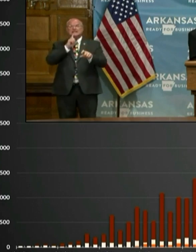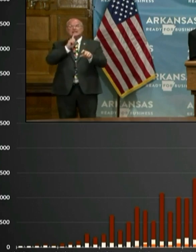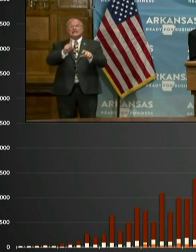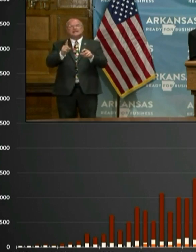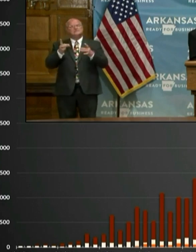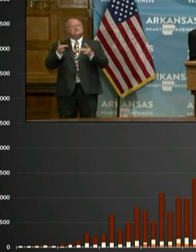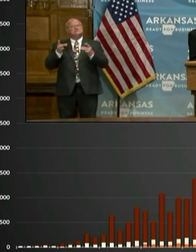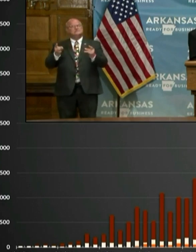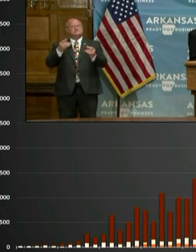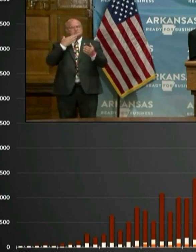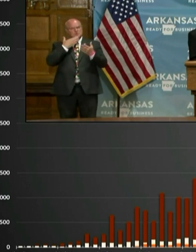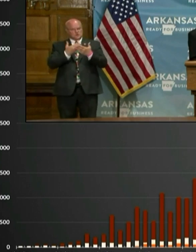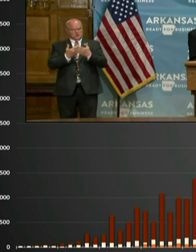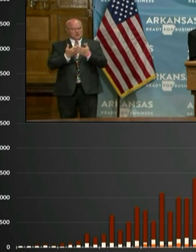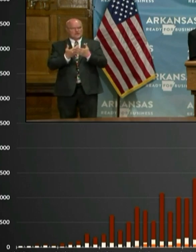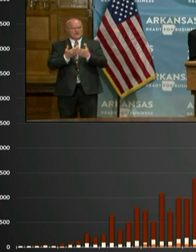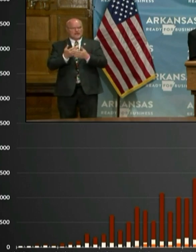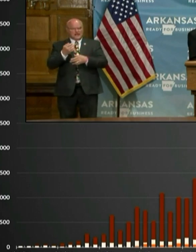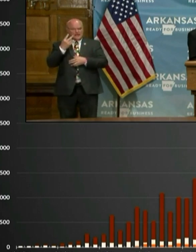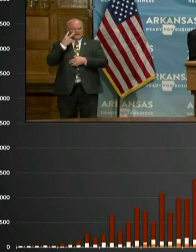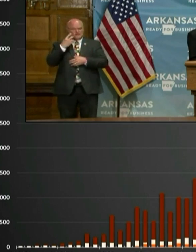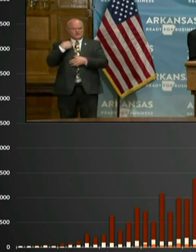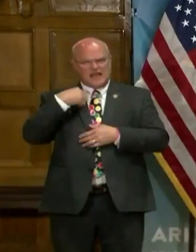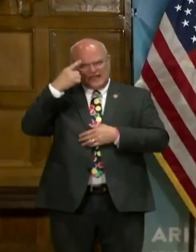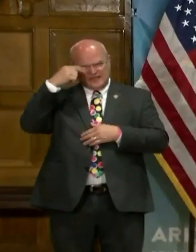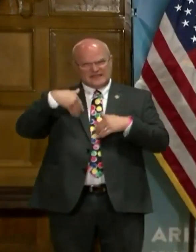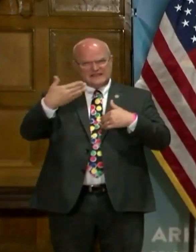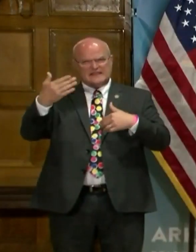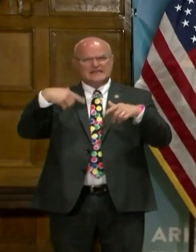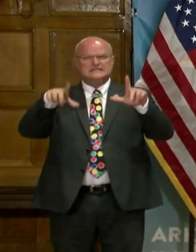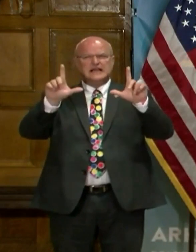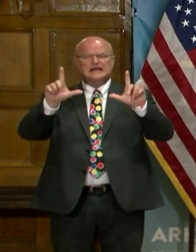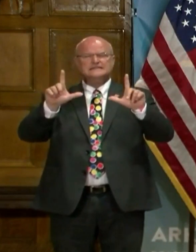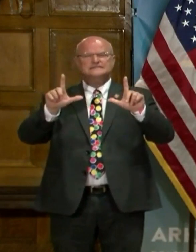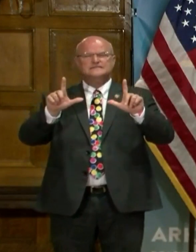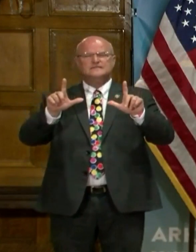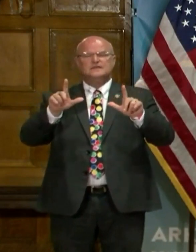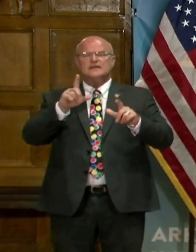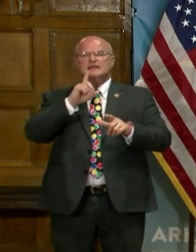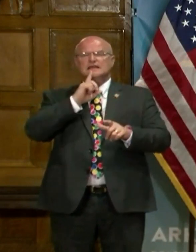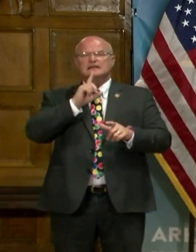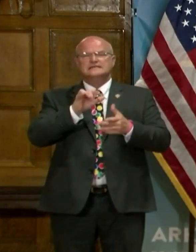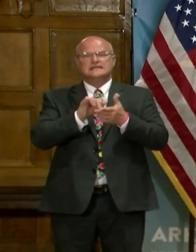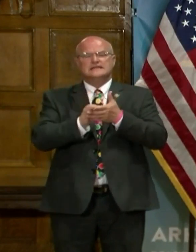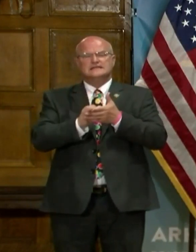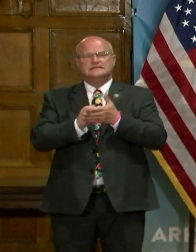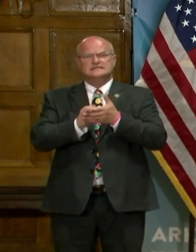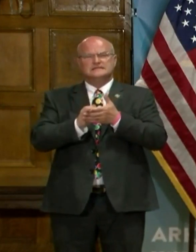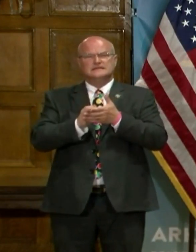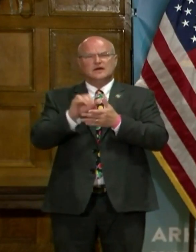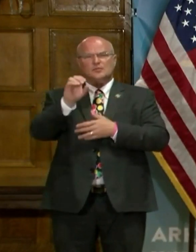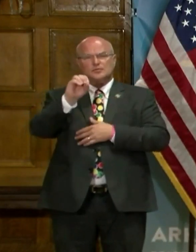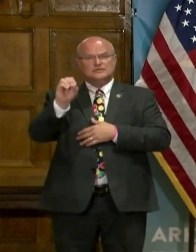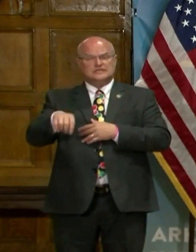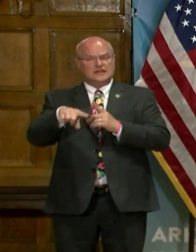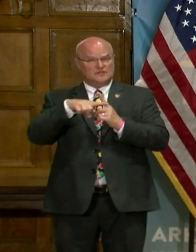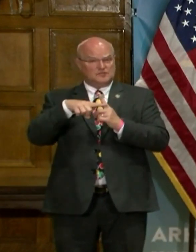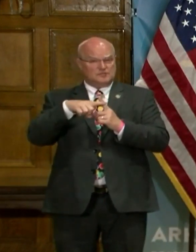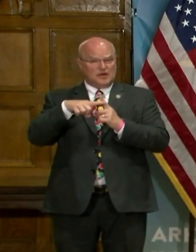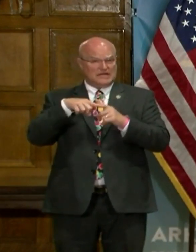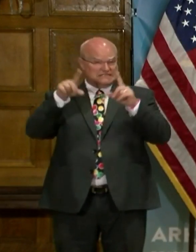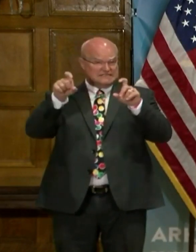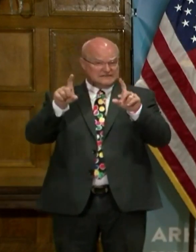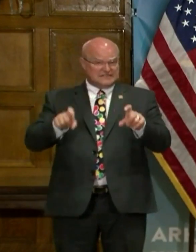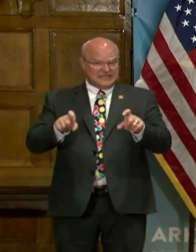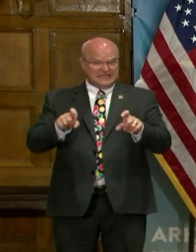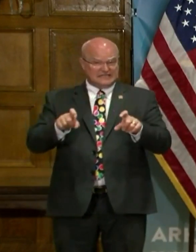going very, very well, which you'll see, I think, in the next slide, which is the percent of positive